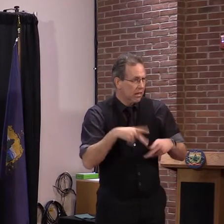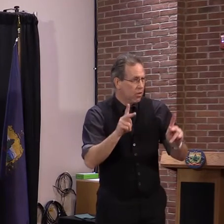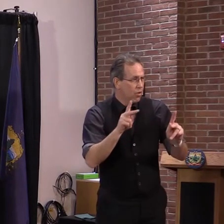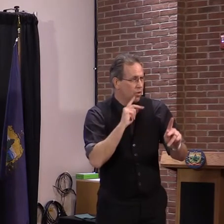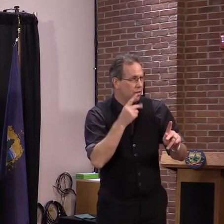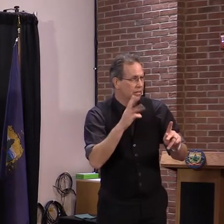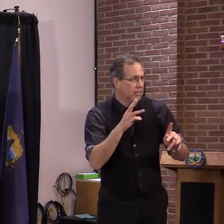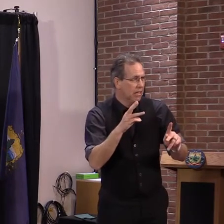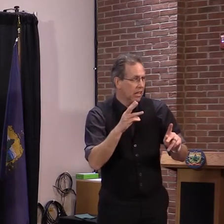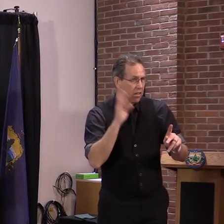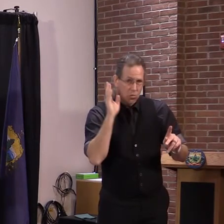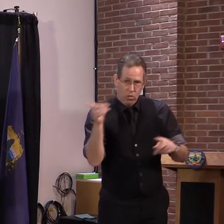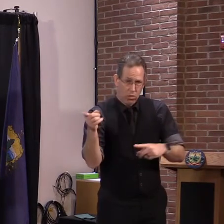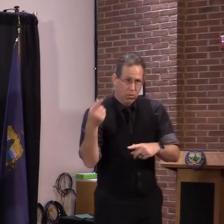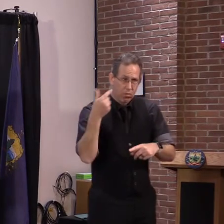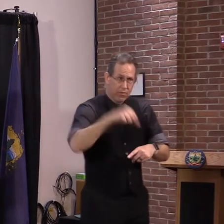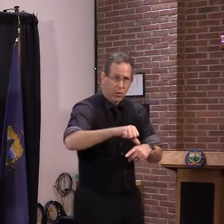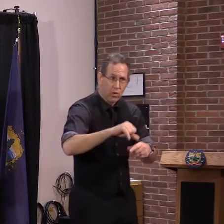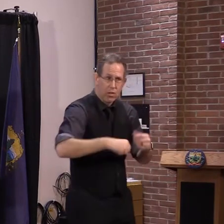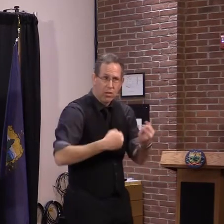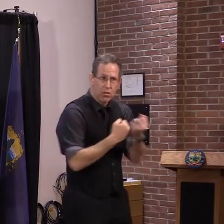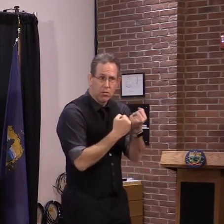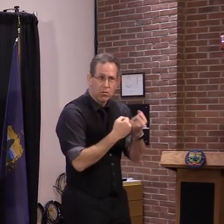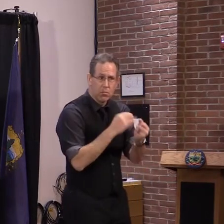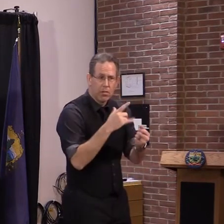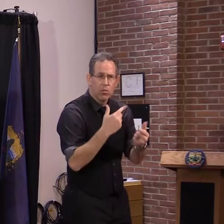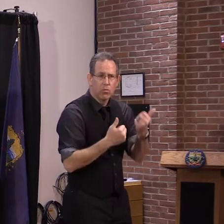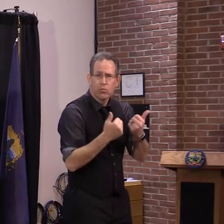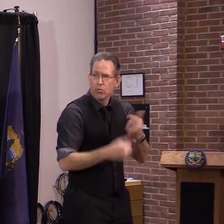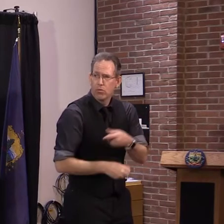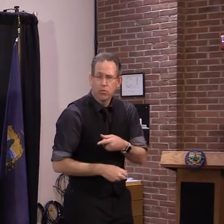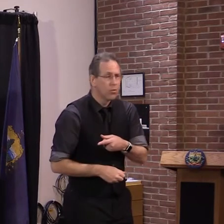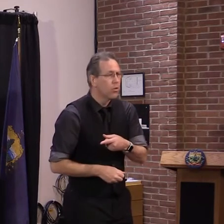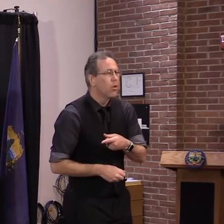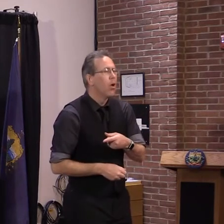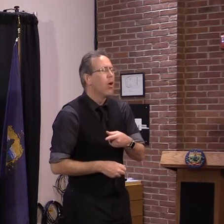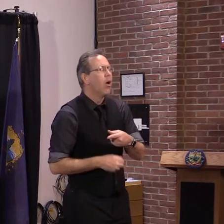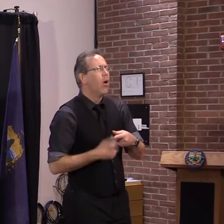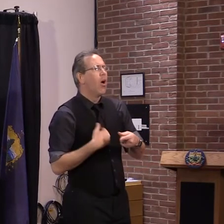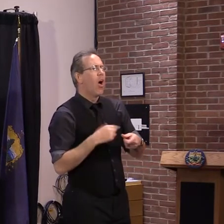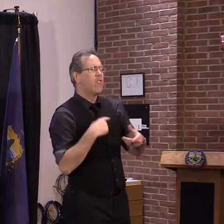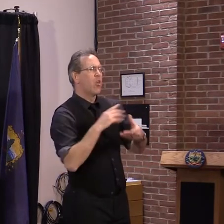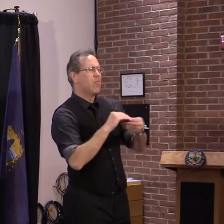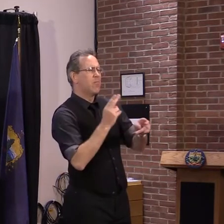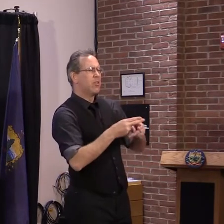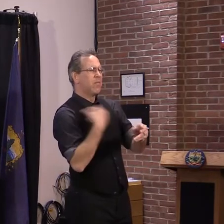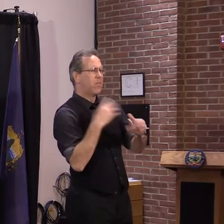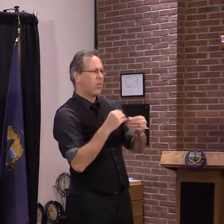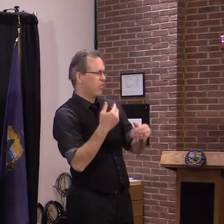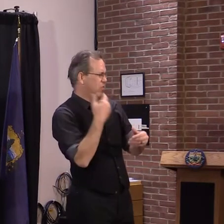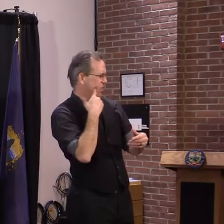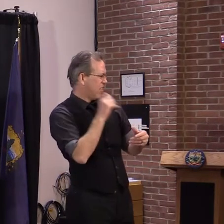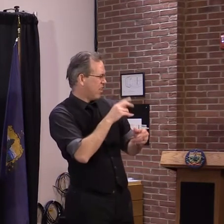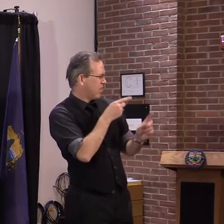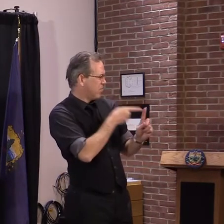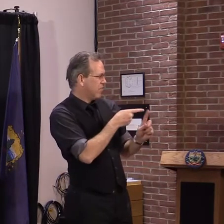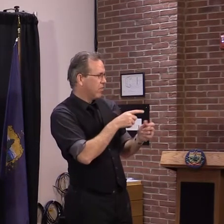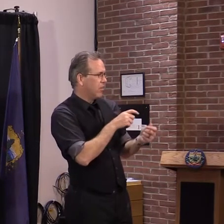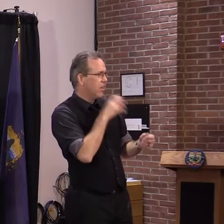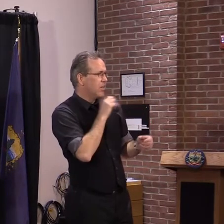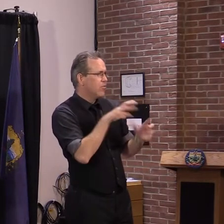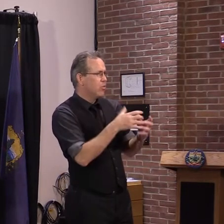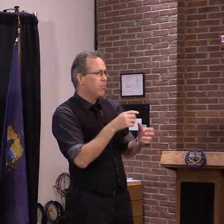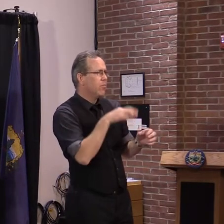bill? Yeah, I commented earlier about this specific proposal. I think it should be taken up by